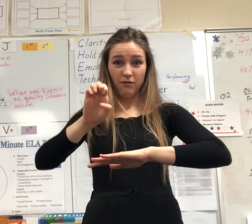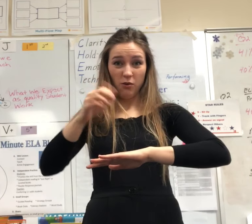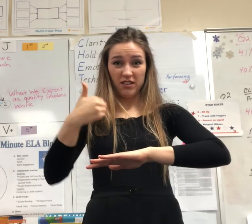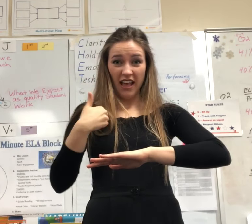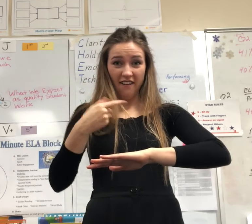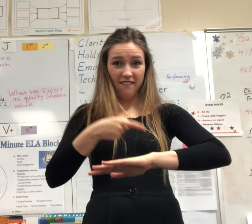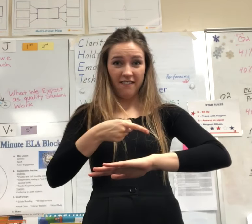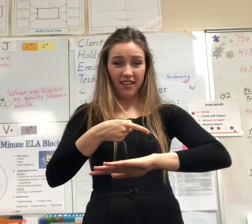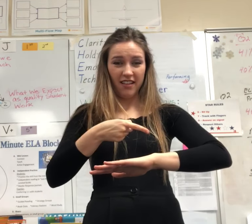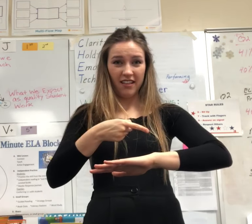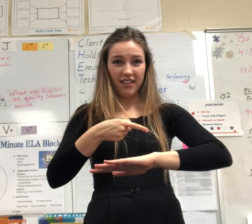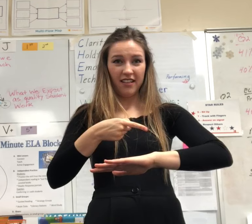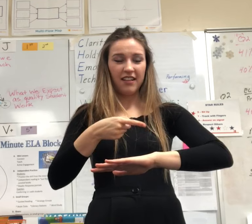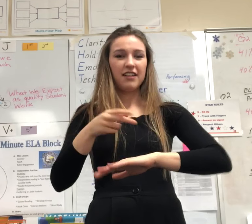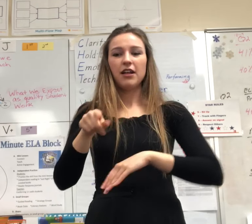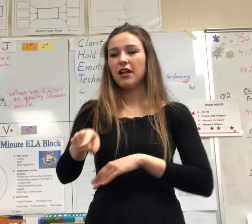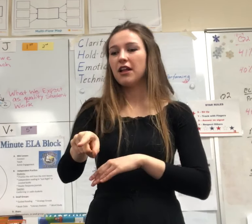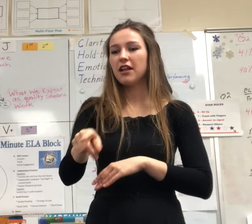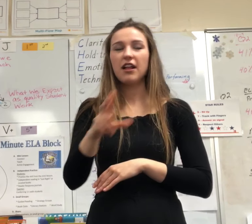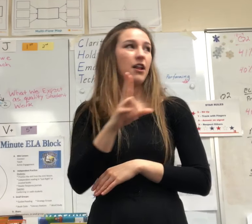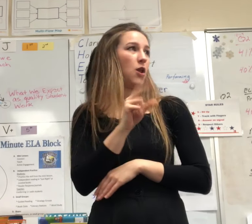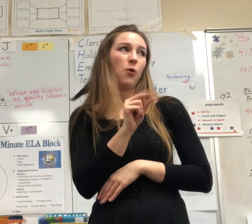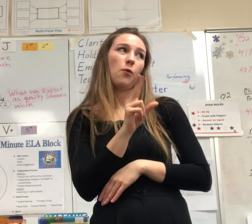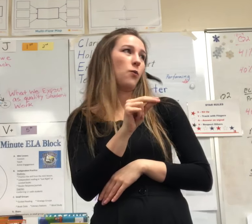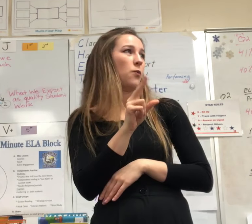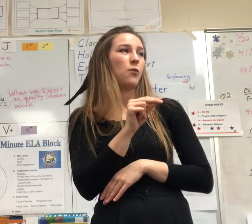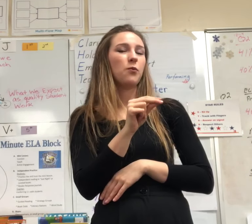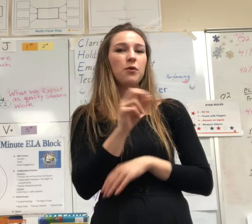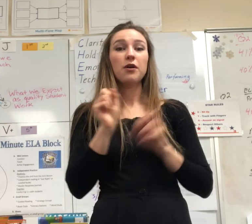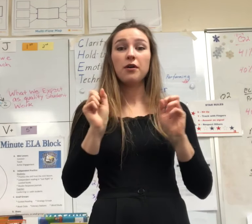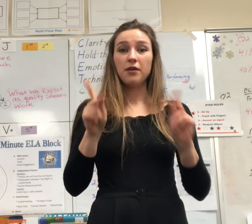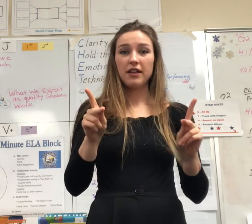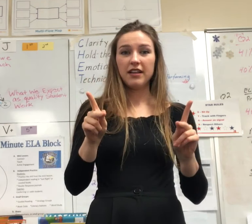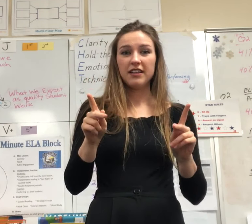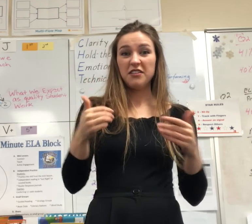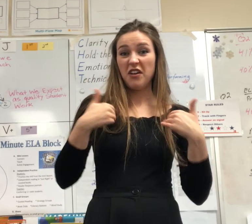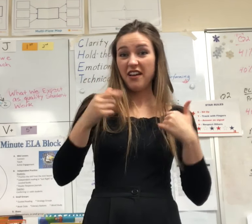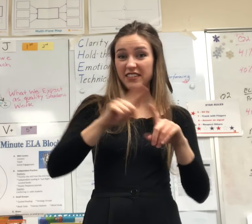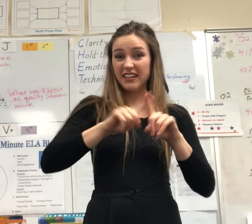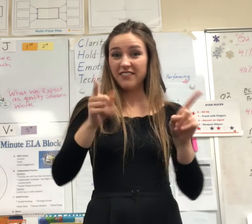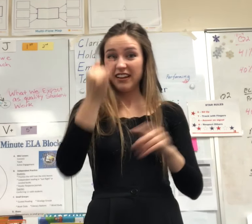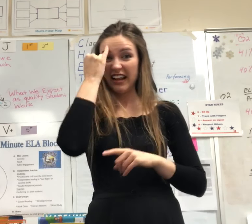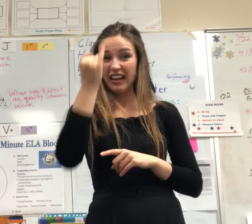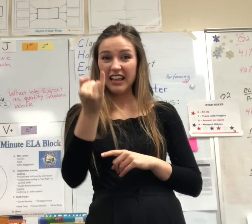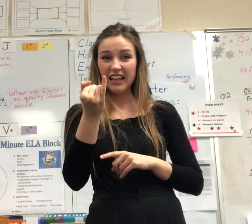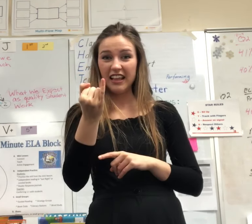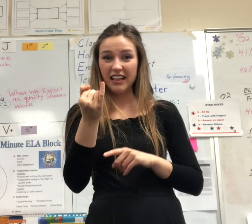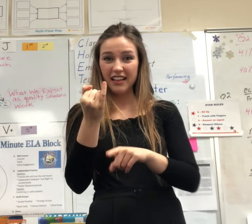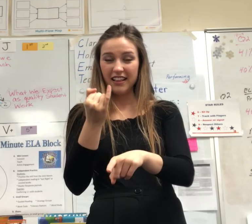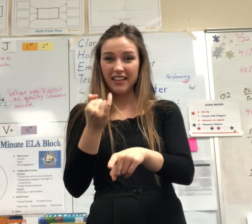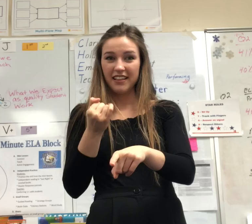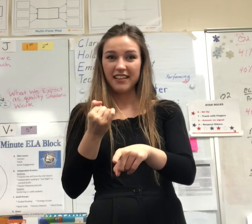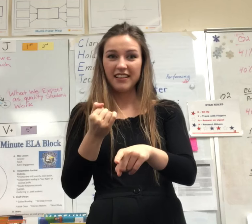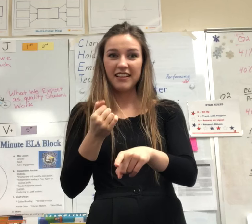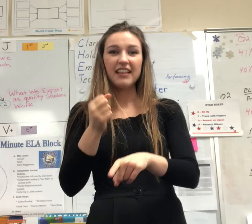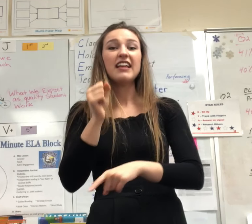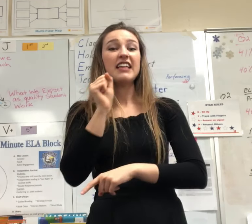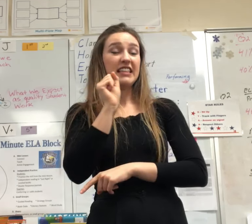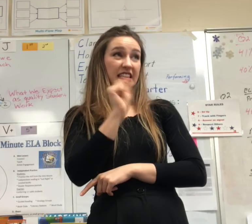Yes. No. No? Okay. Oh, somebody has a different idea. Yes, because it's force that's still moving